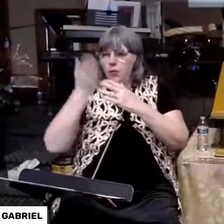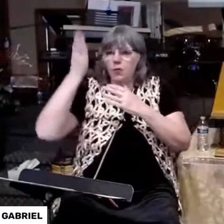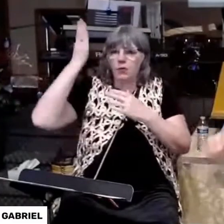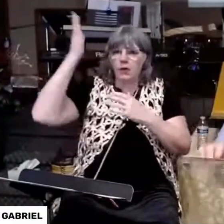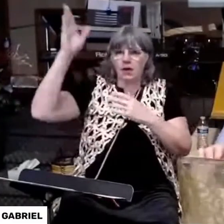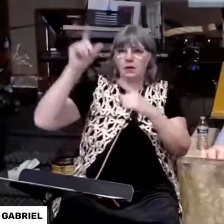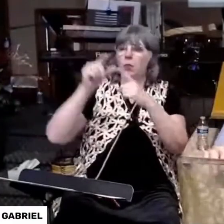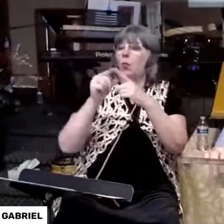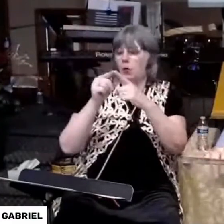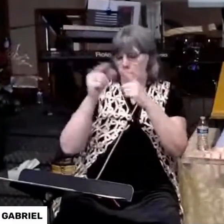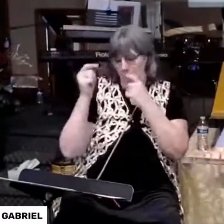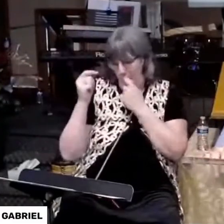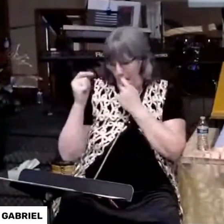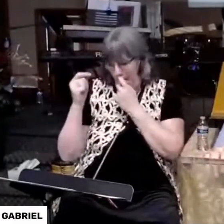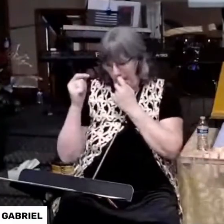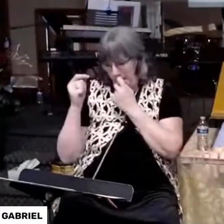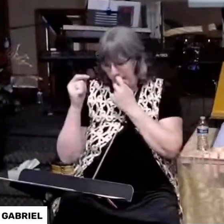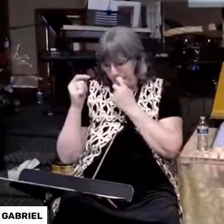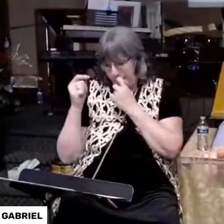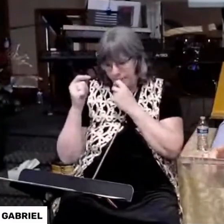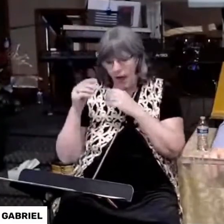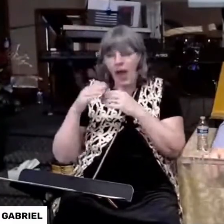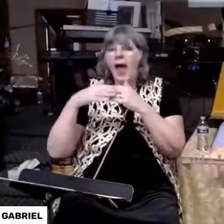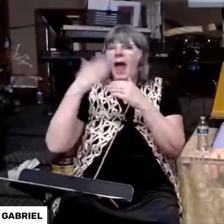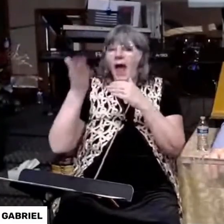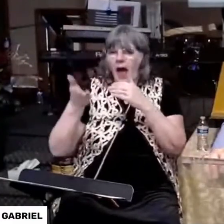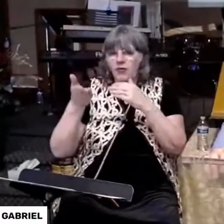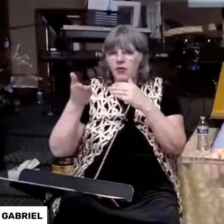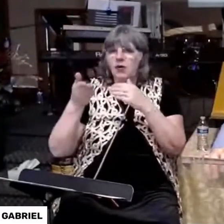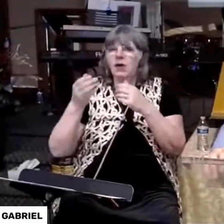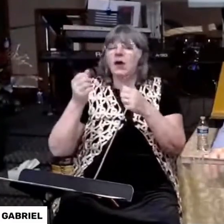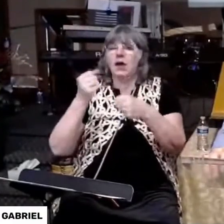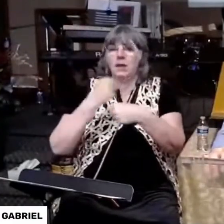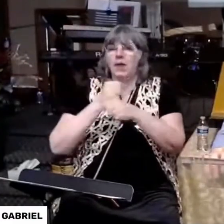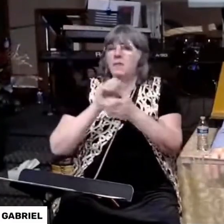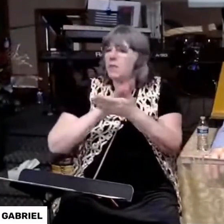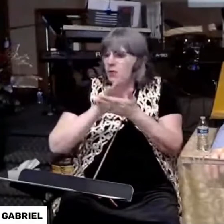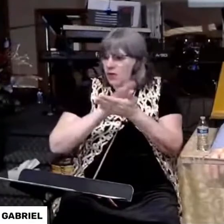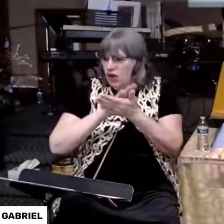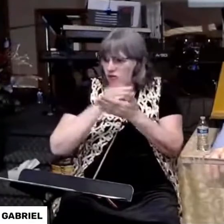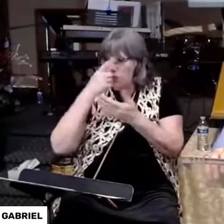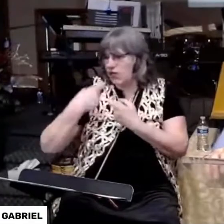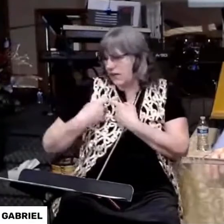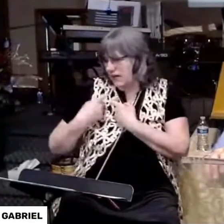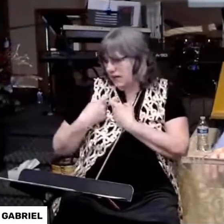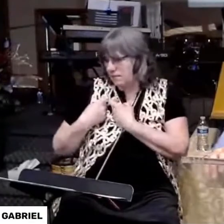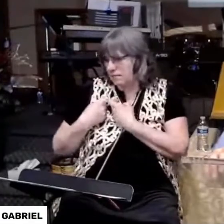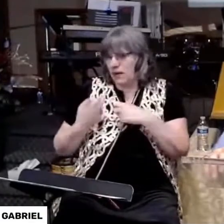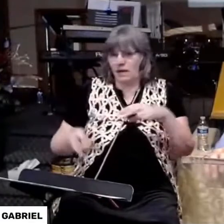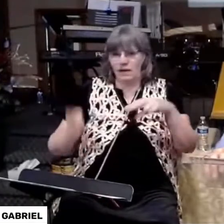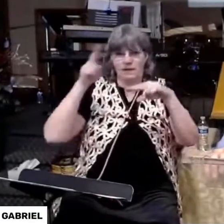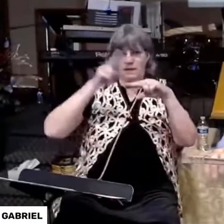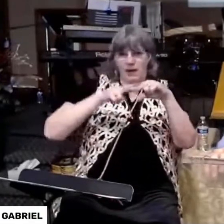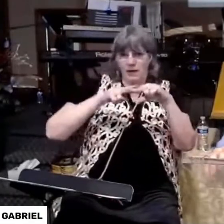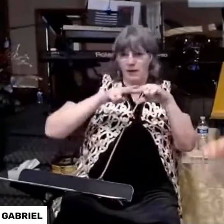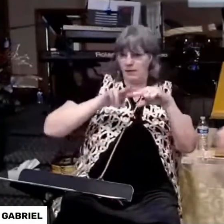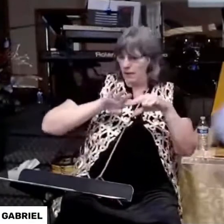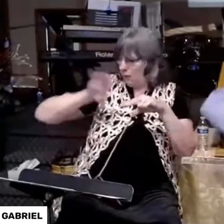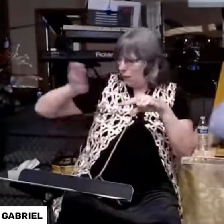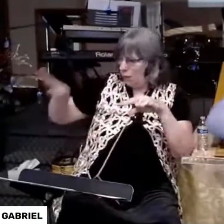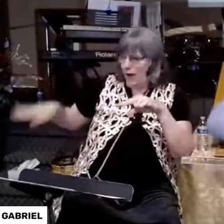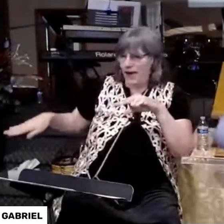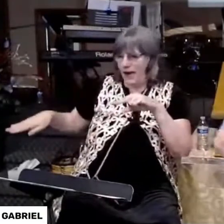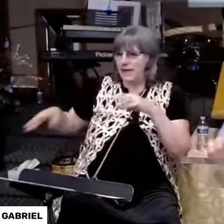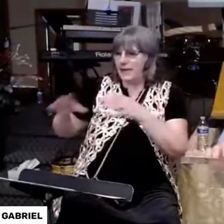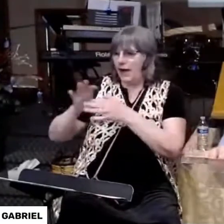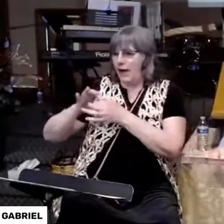upholds us by his word. And after he had through himself made purification for sin, he sat down at the right hand of Abdullah ibn Muhammad. That means